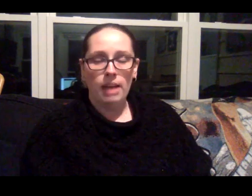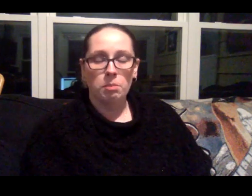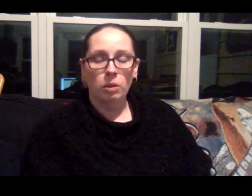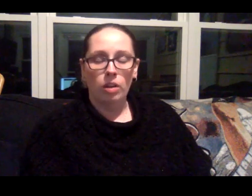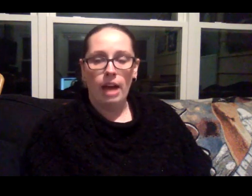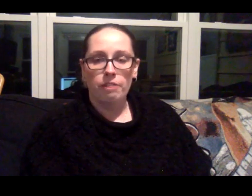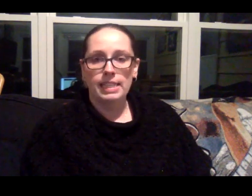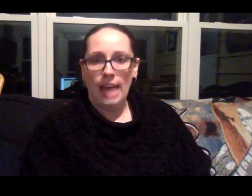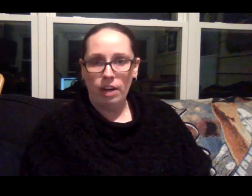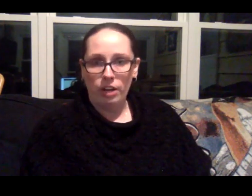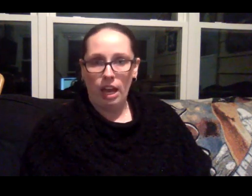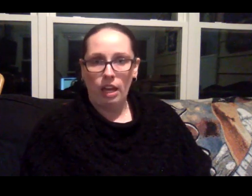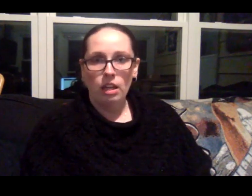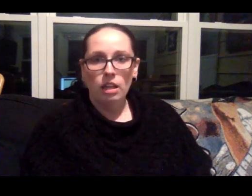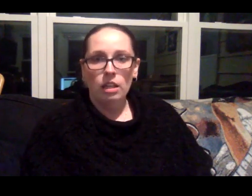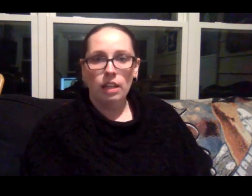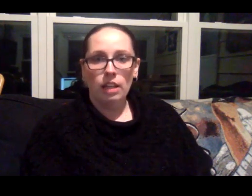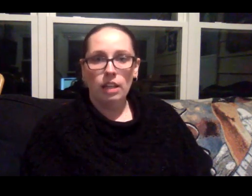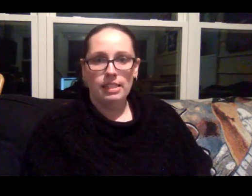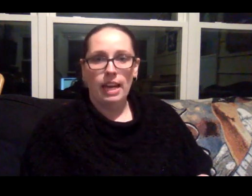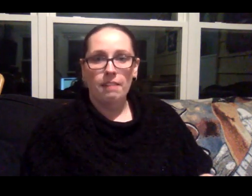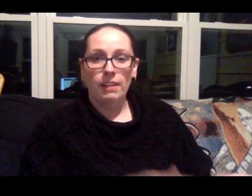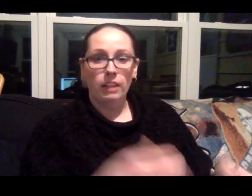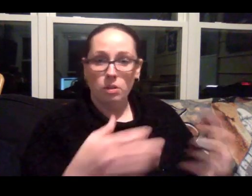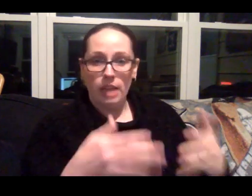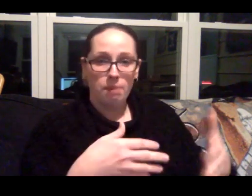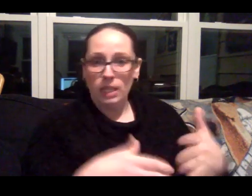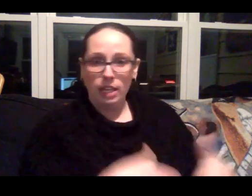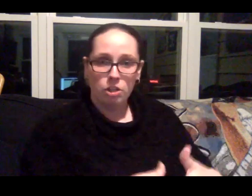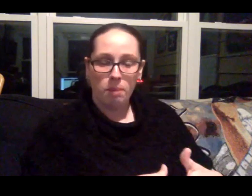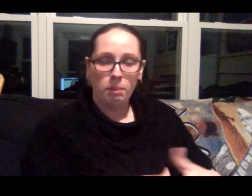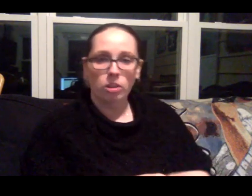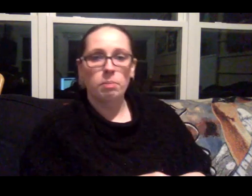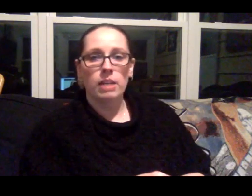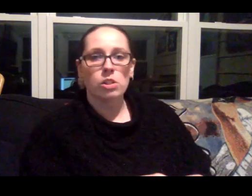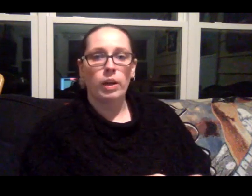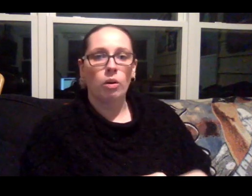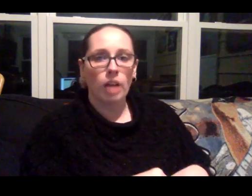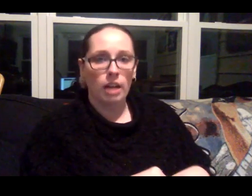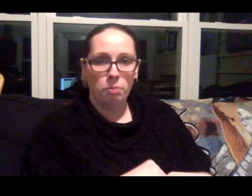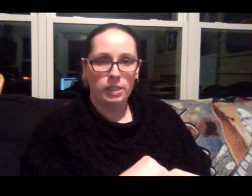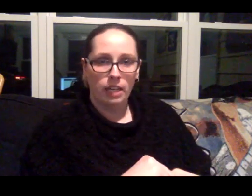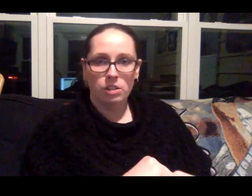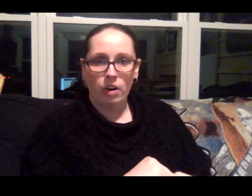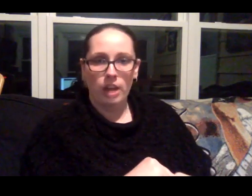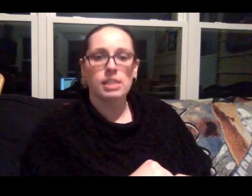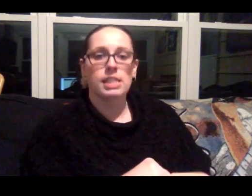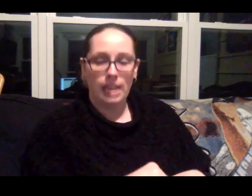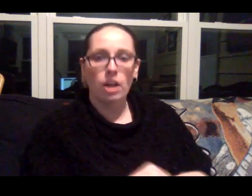and possible half-day Saturday class to kind of fill in those gaps and catch them up a little bit. So I know a lot of students